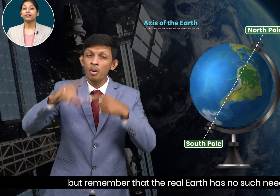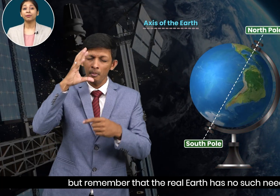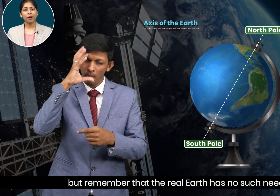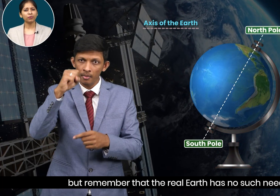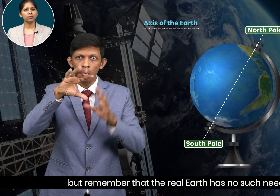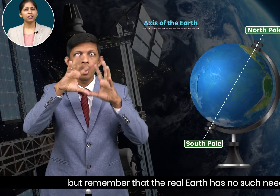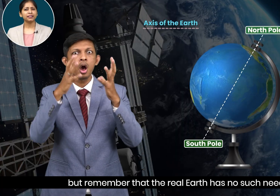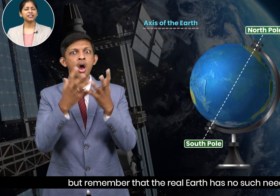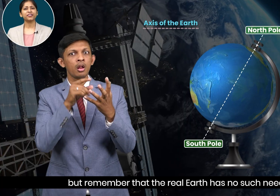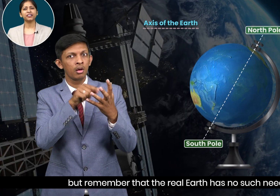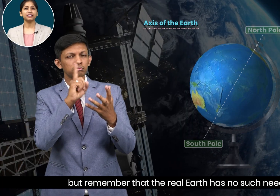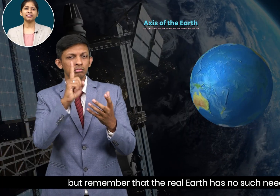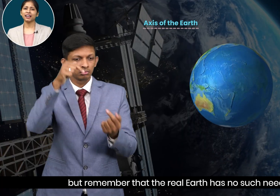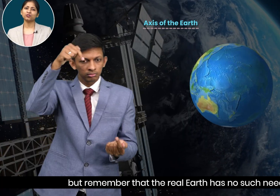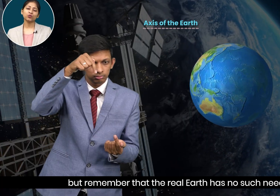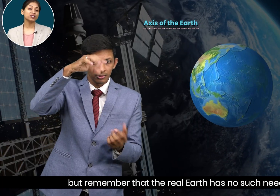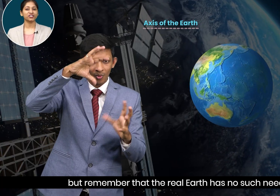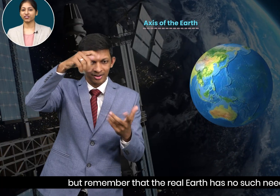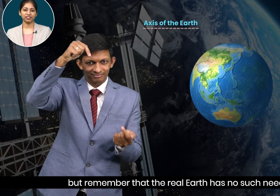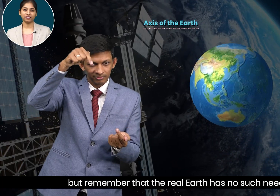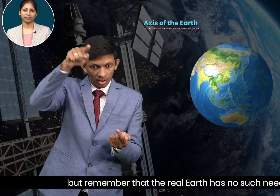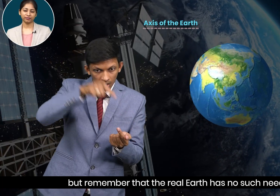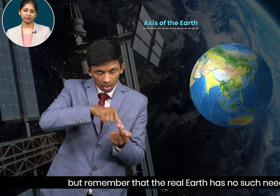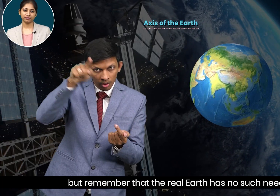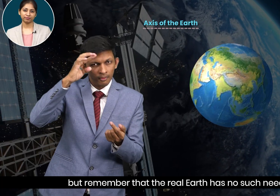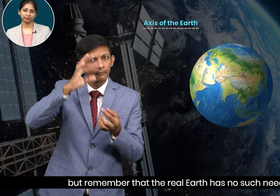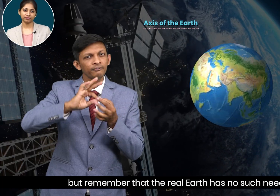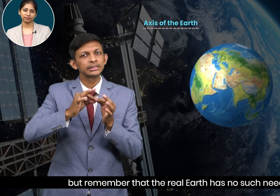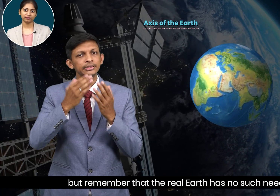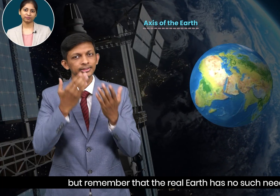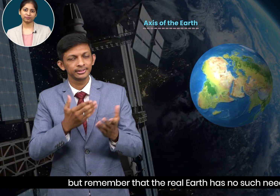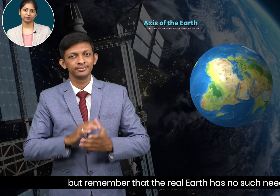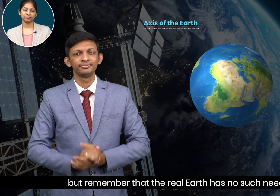But remember that the real Earth has no such needle.